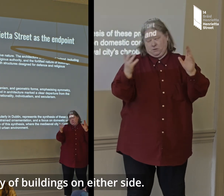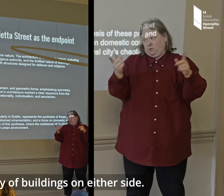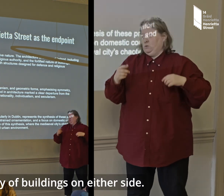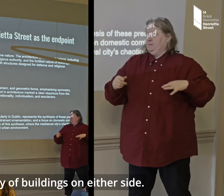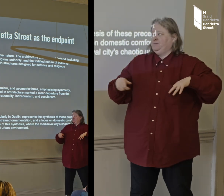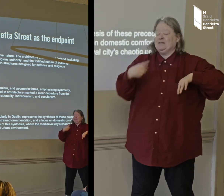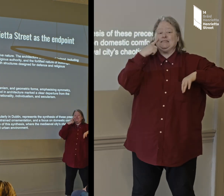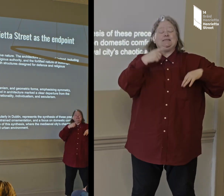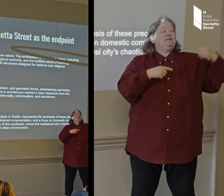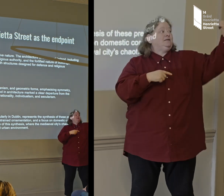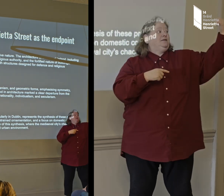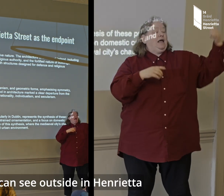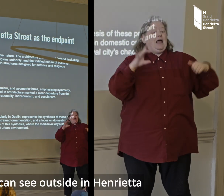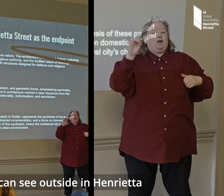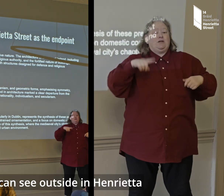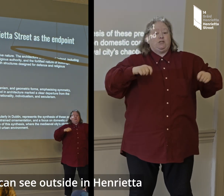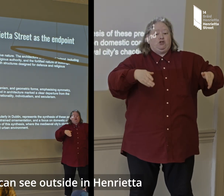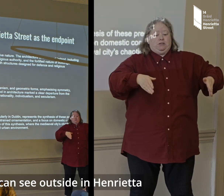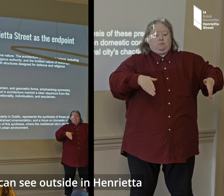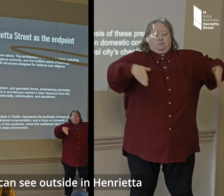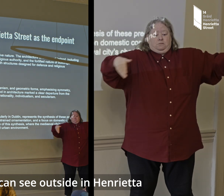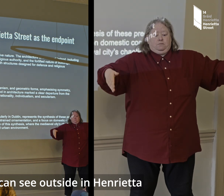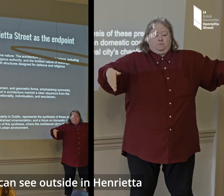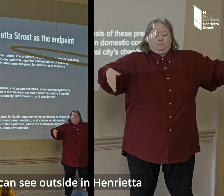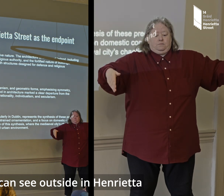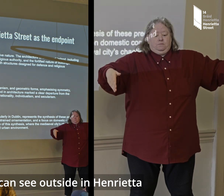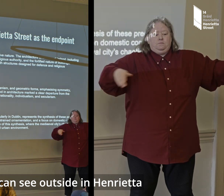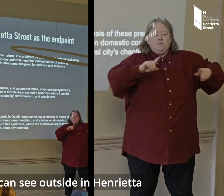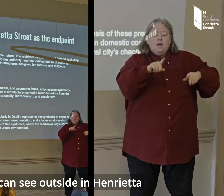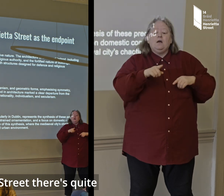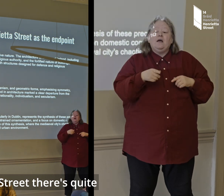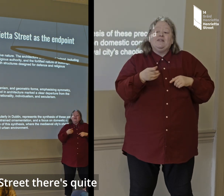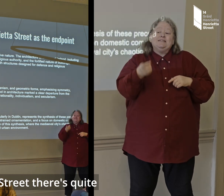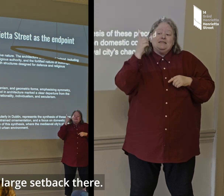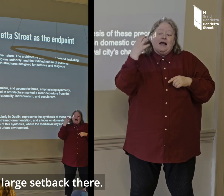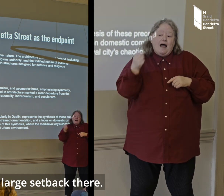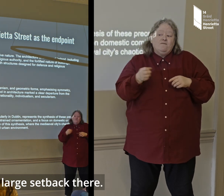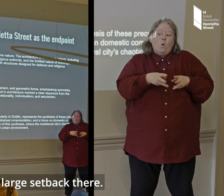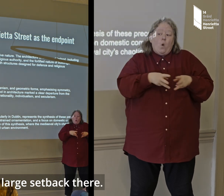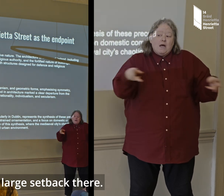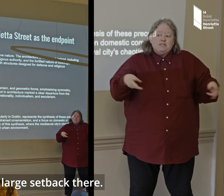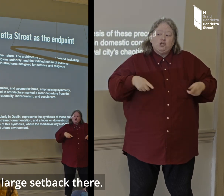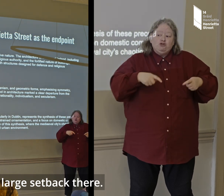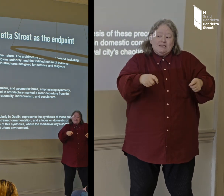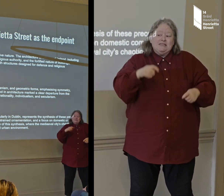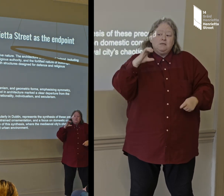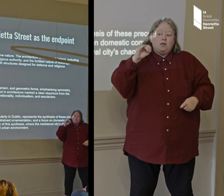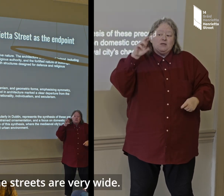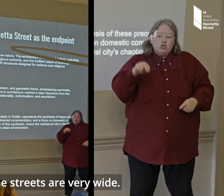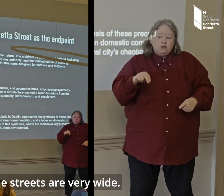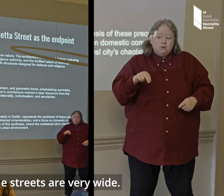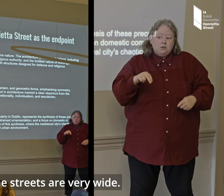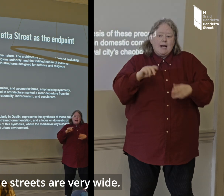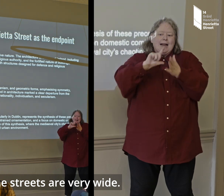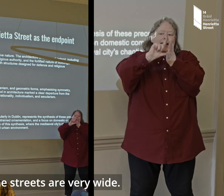uniformity of buildings on either side. And you can see outside in Henrietta Street, there's quite a large setback there. So